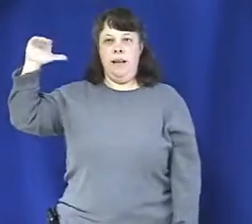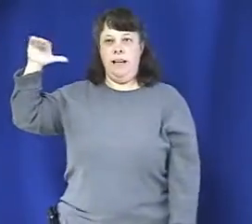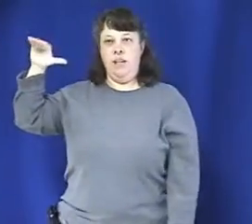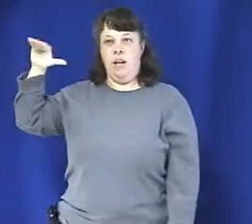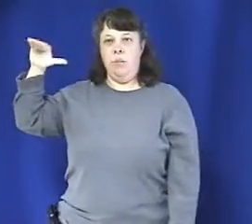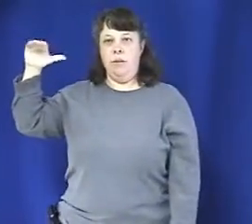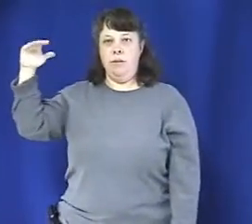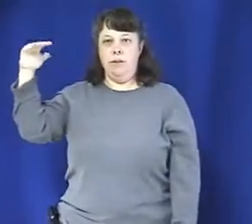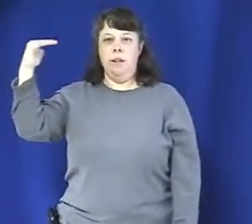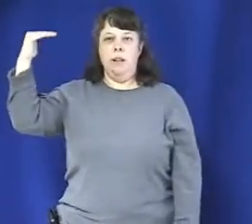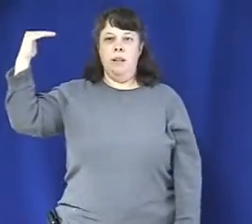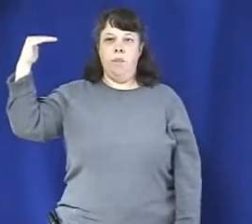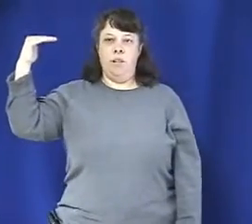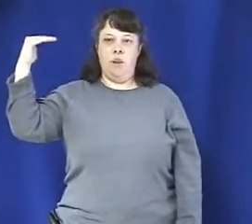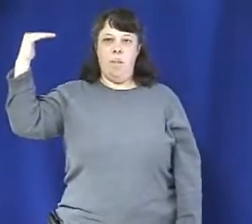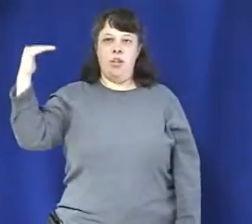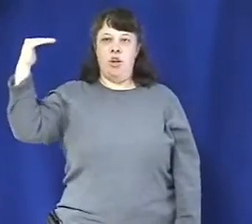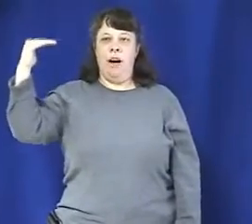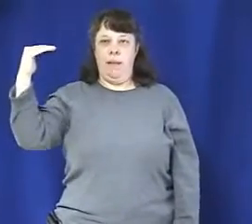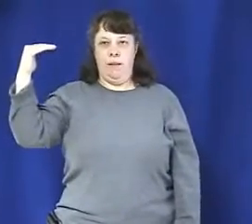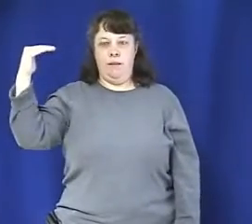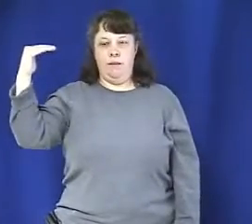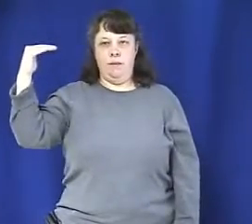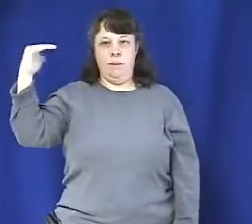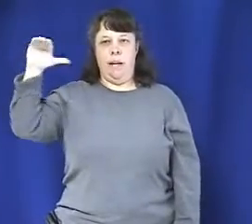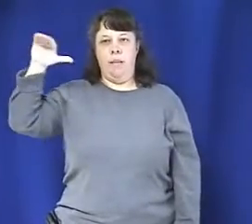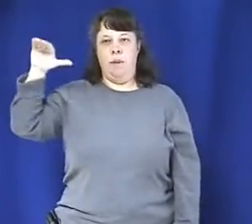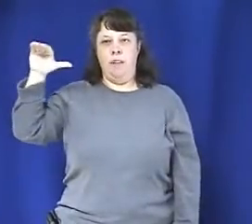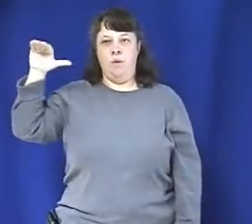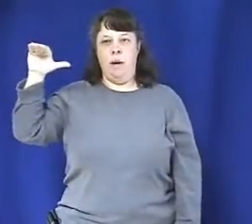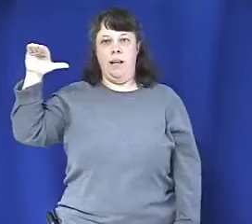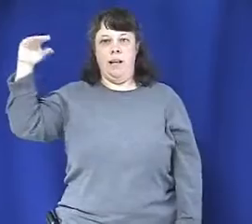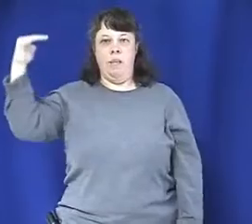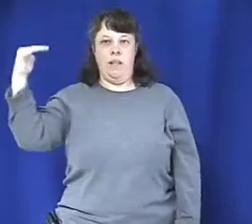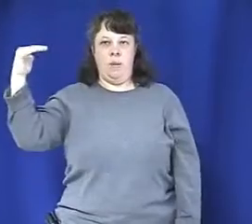hand shape, but it's going to measure height. Okay, it can be this way, it can be this way, it